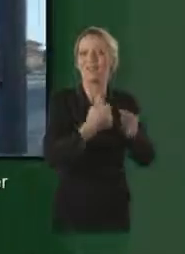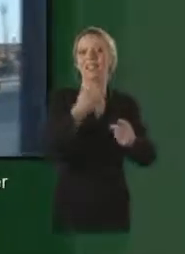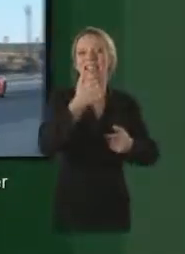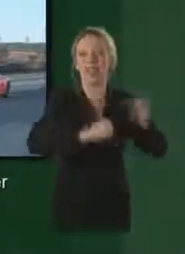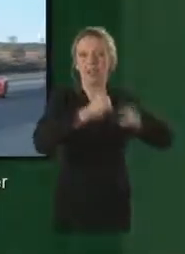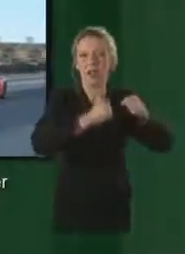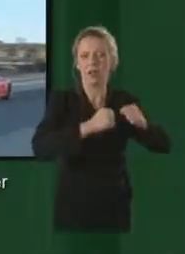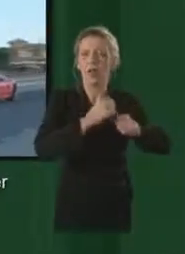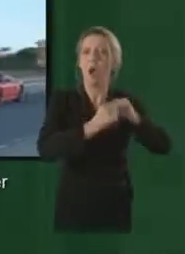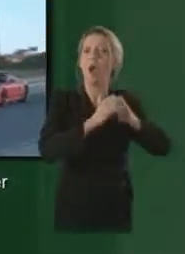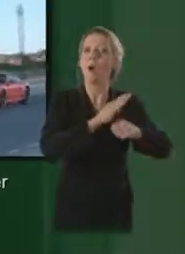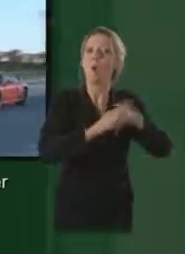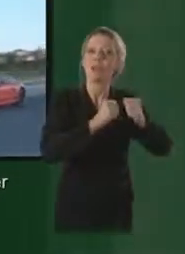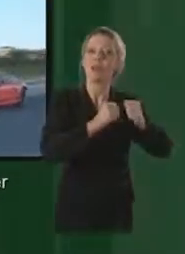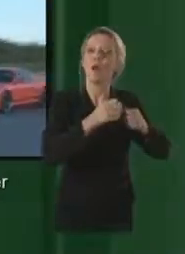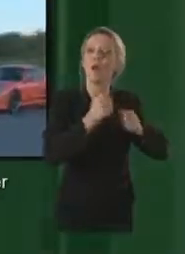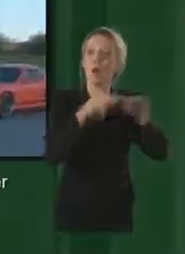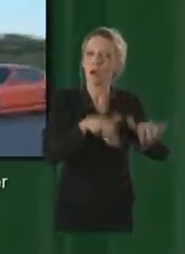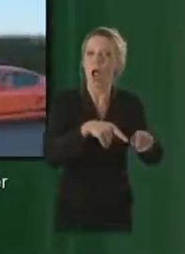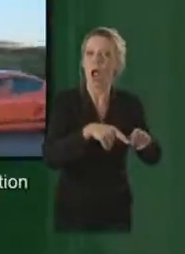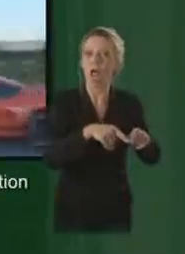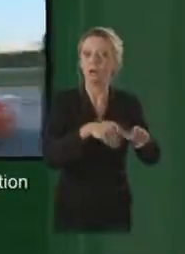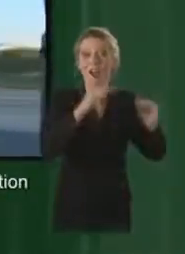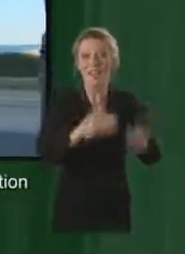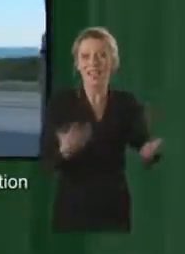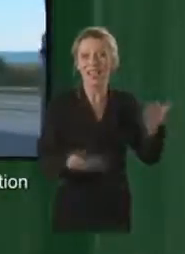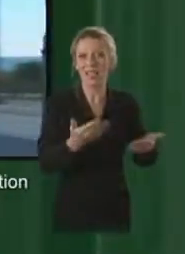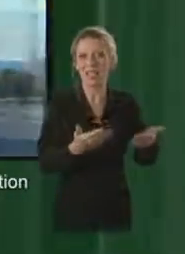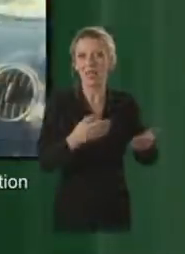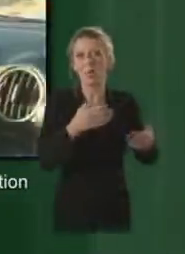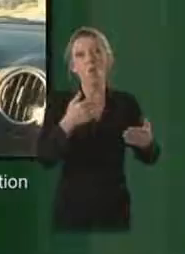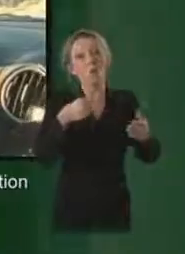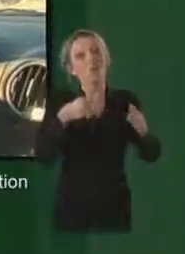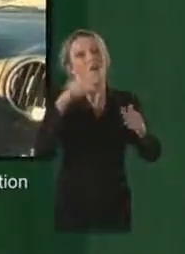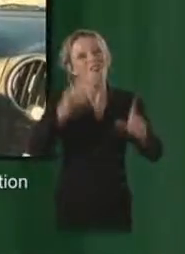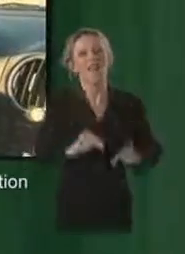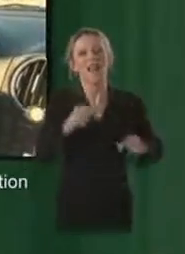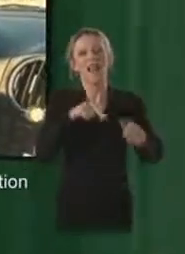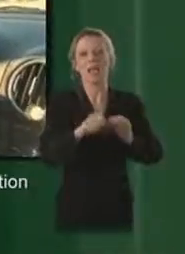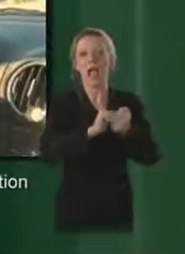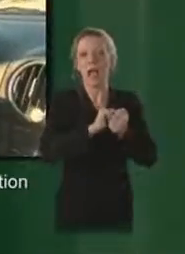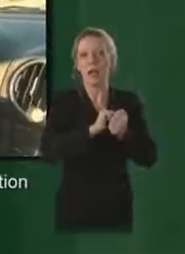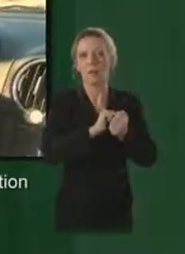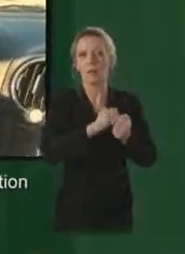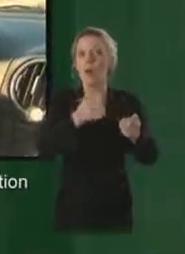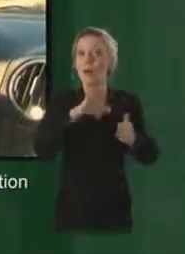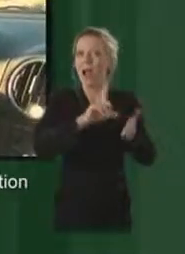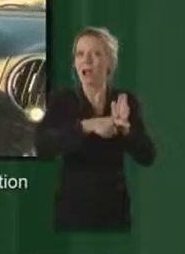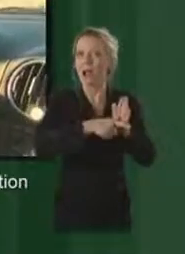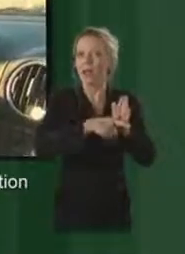Less weight and less inner friction lead to enhanced performance and better fuel efficiency. Top speed for the Cayman S